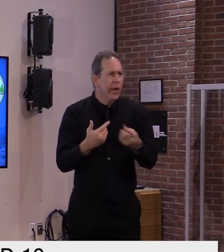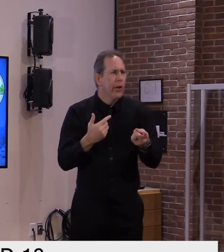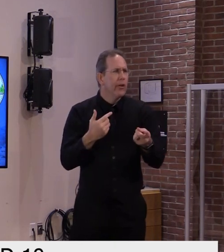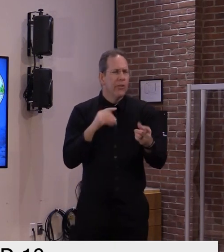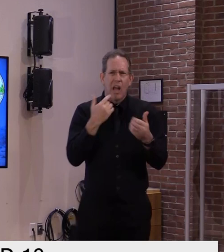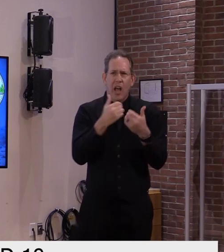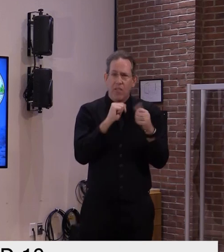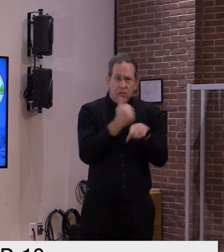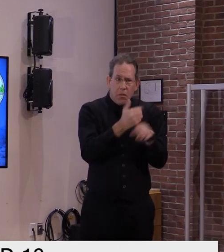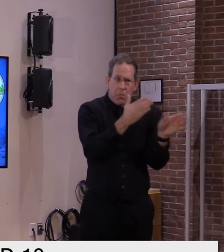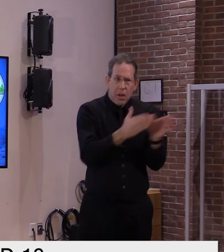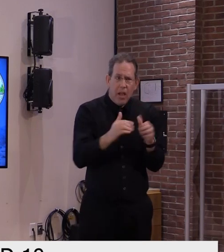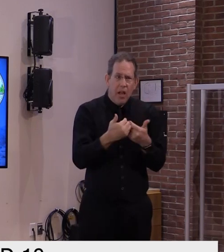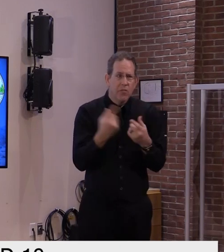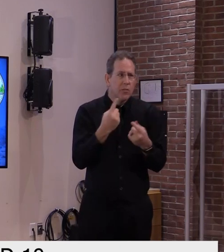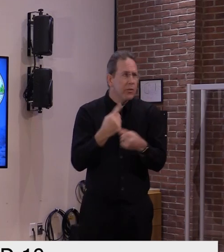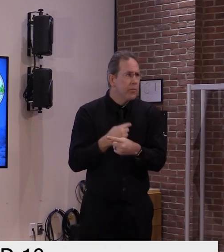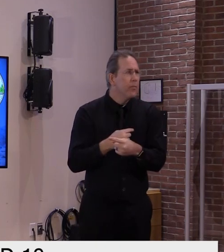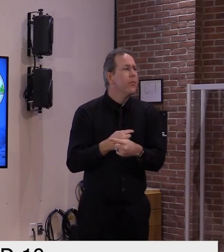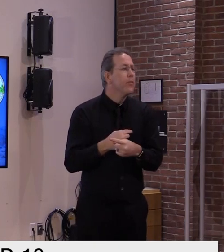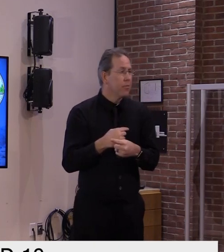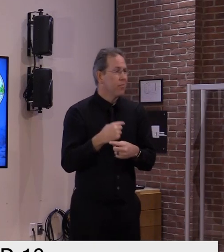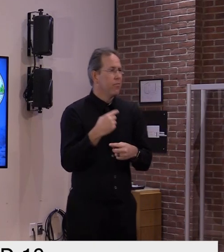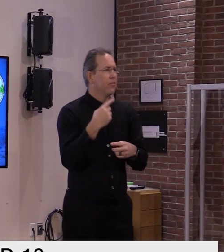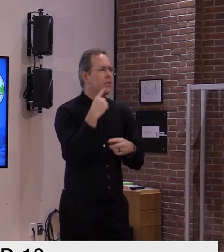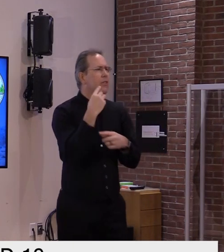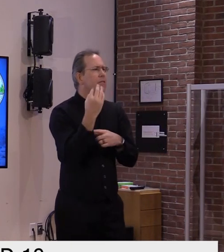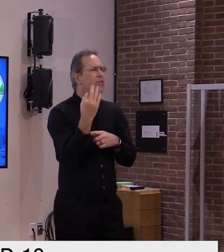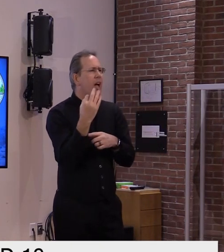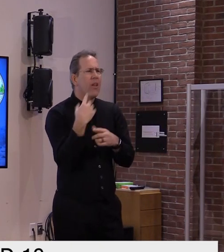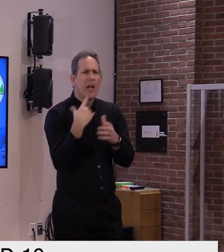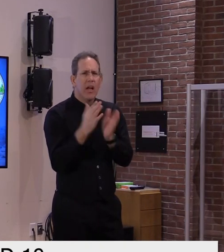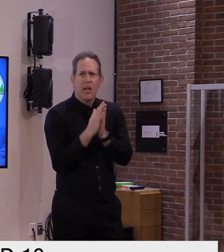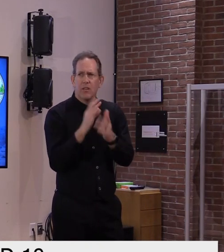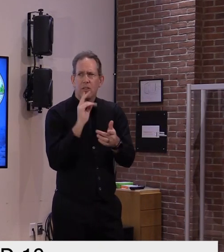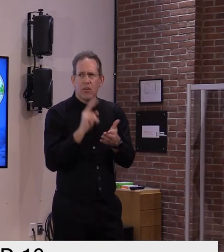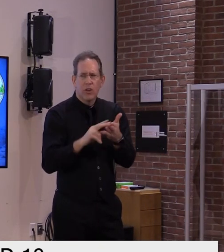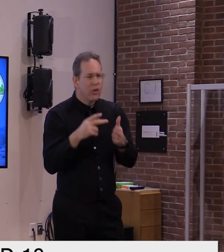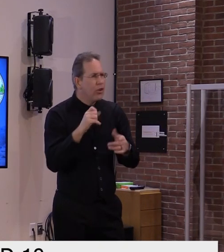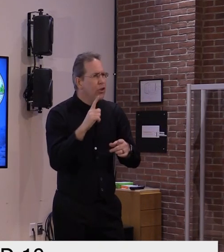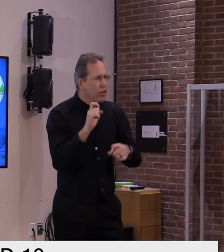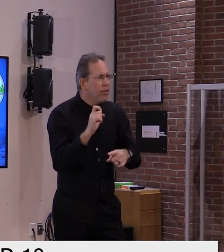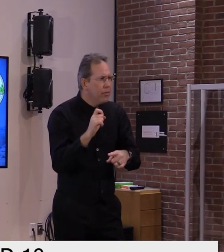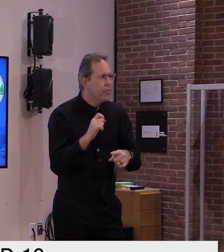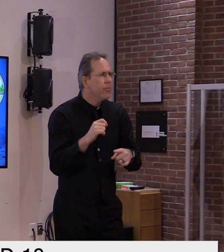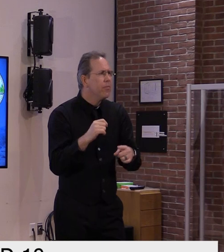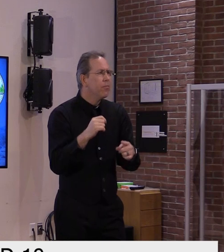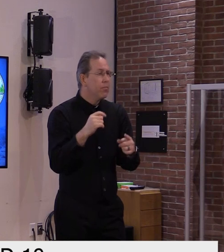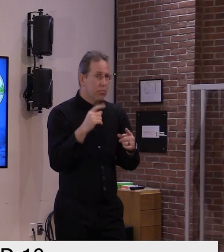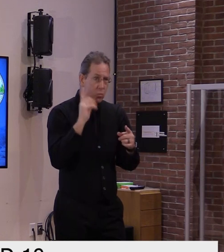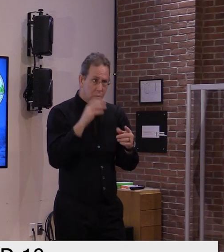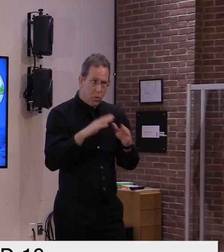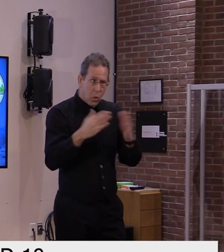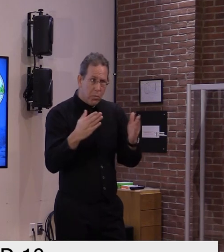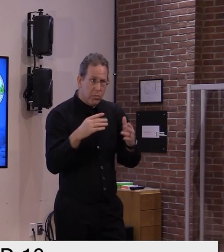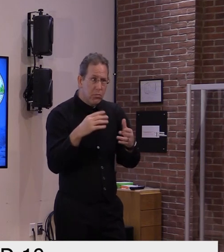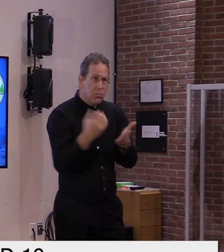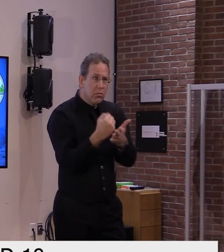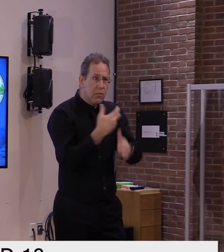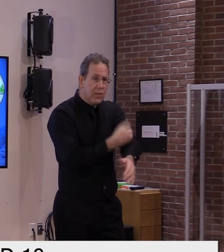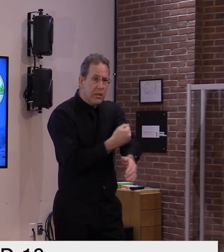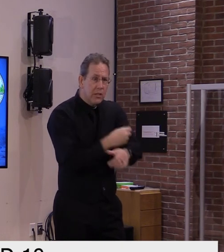Friday. I may ask Secretary Smith if that's correct. Are you planning to unveil that plan on Friday, Secretary